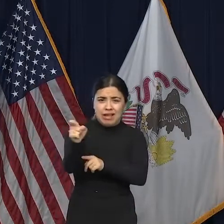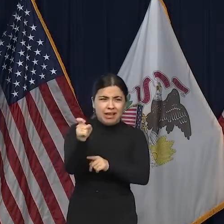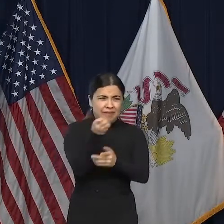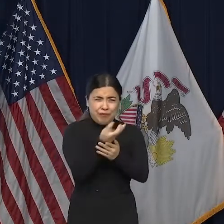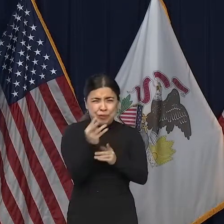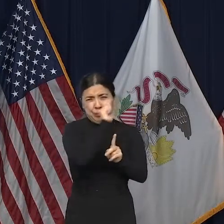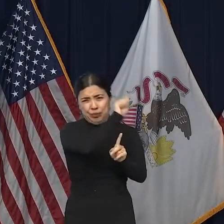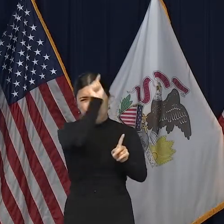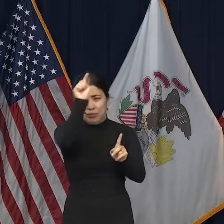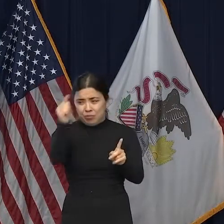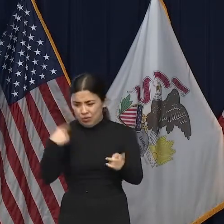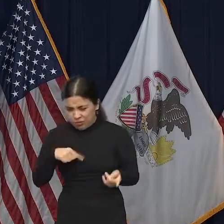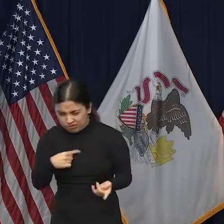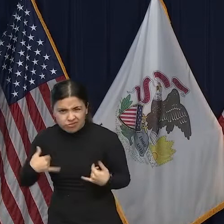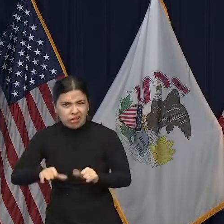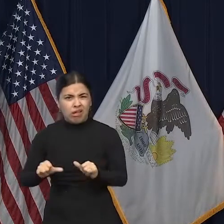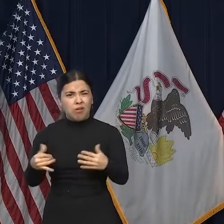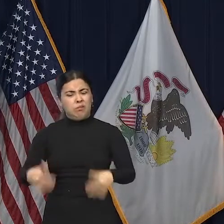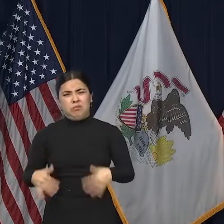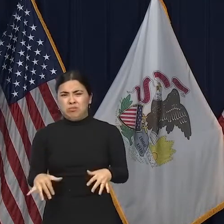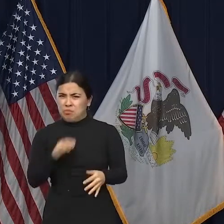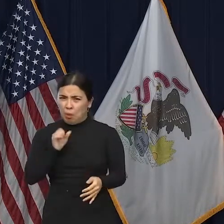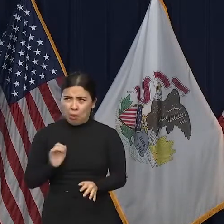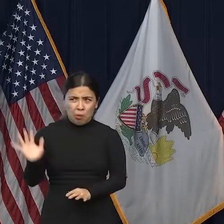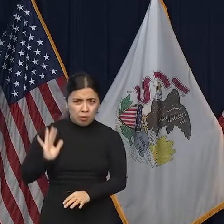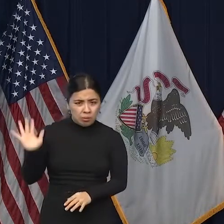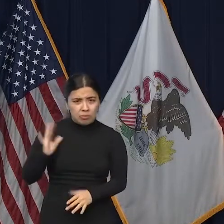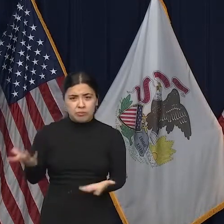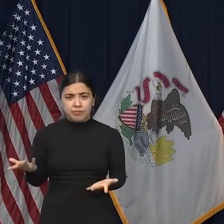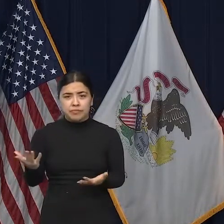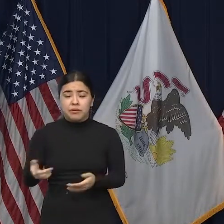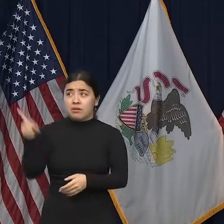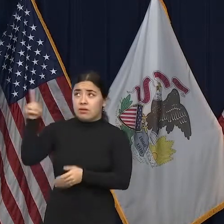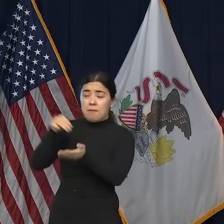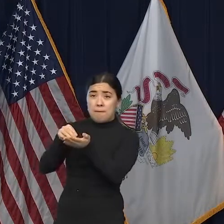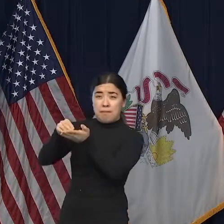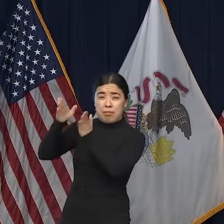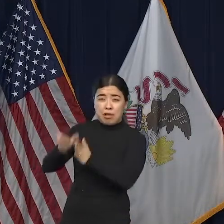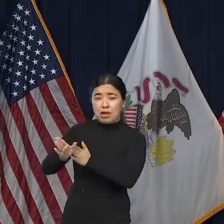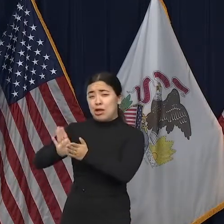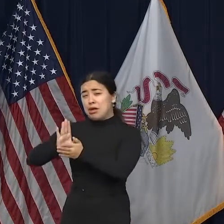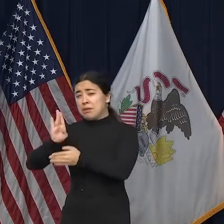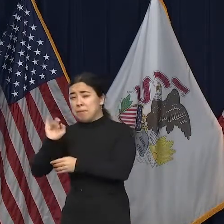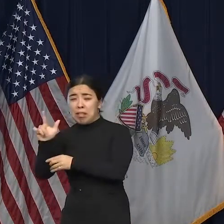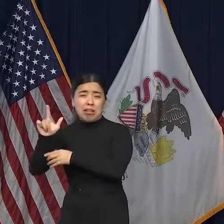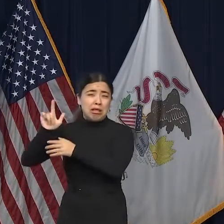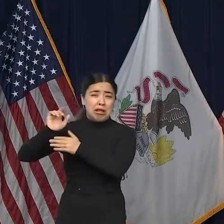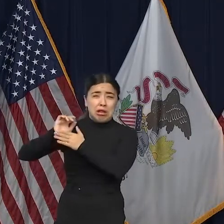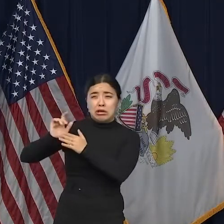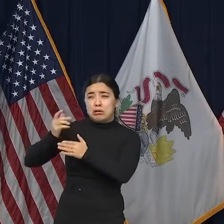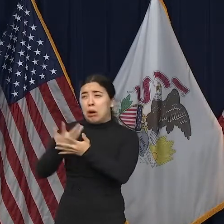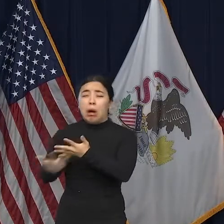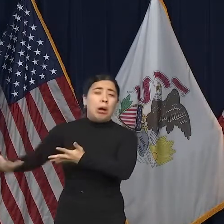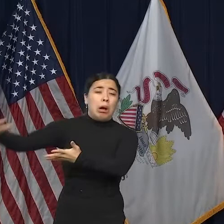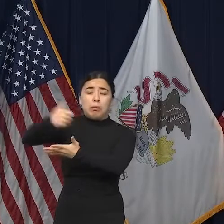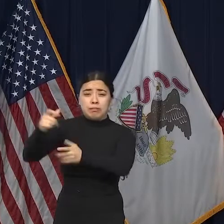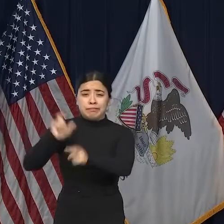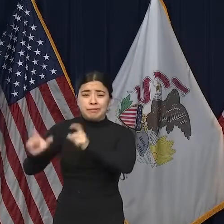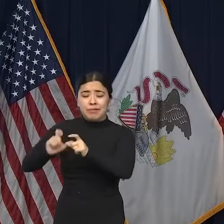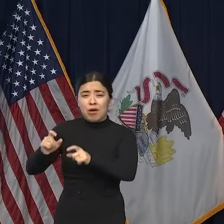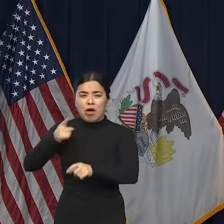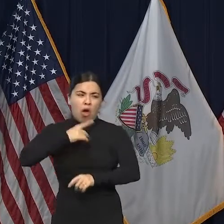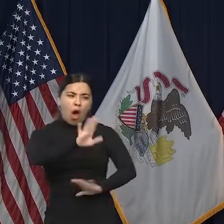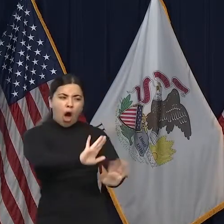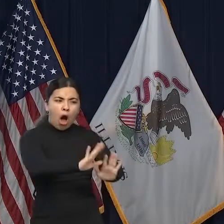Illinois, the millionaires and billionaires opposed it to protect their own wallets, deceiving the public about its